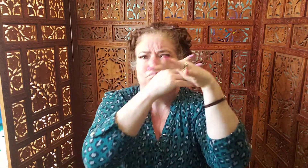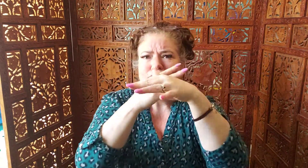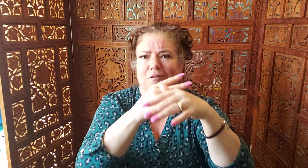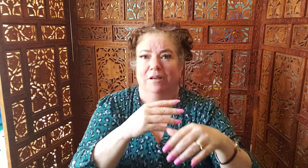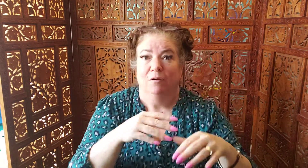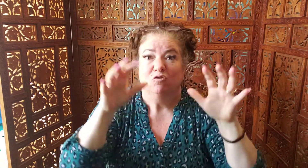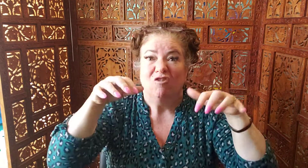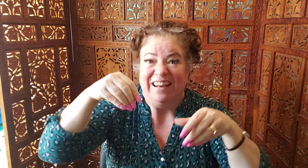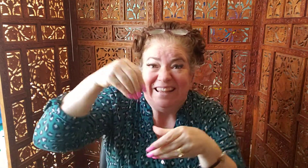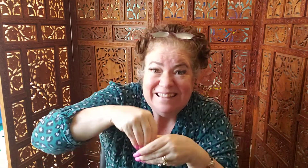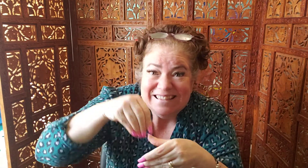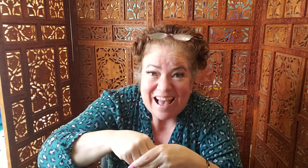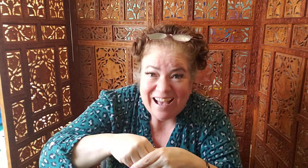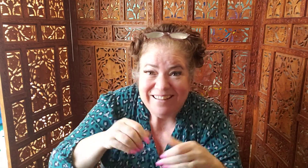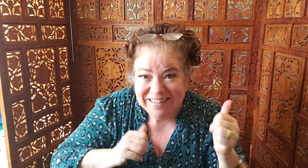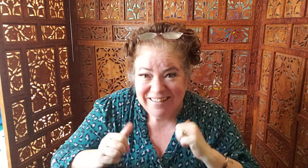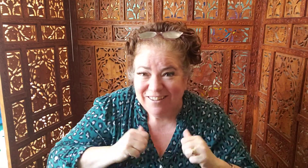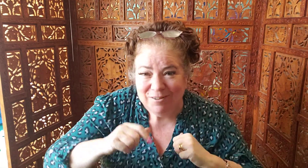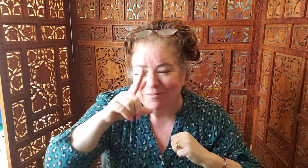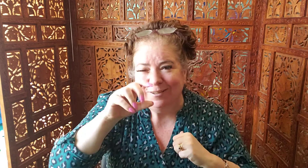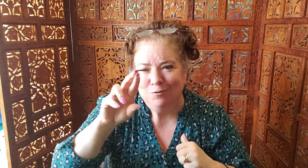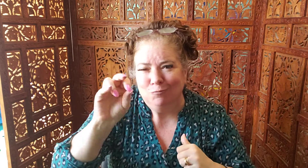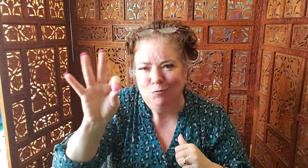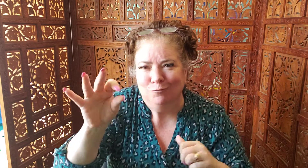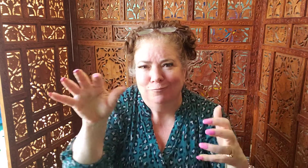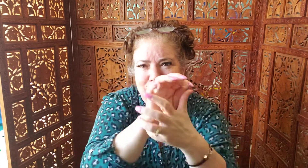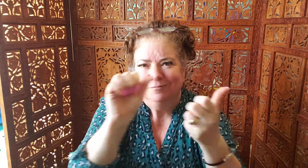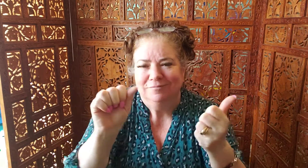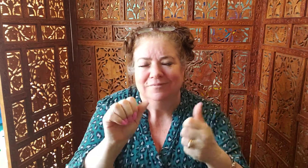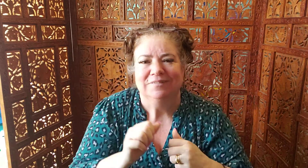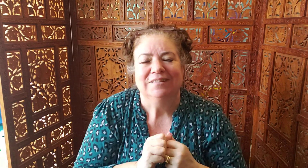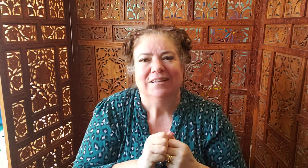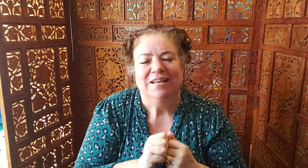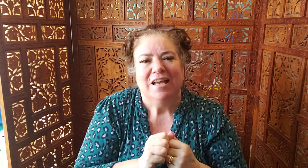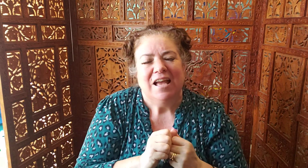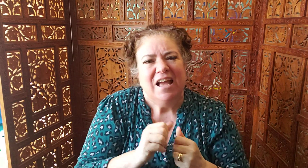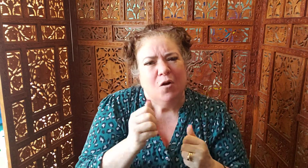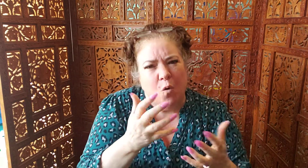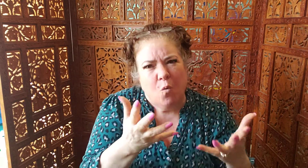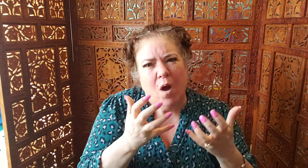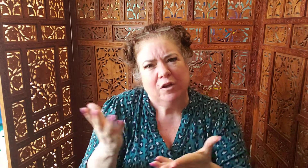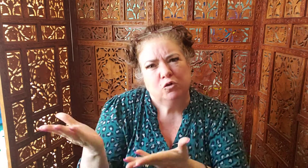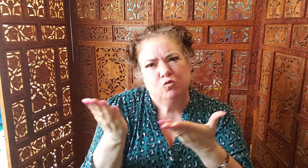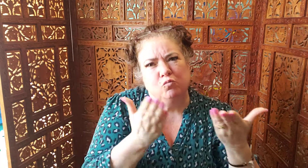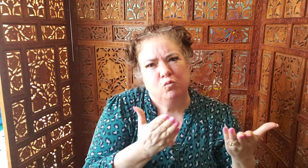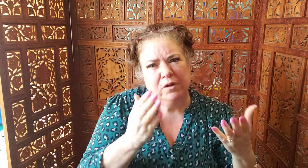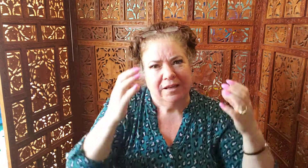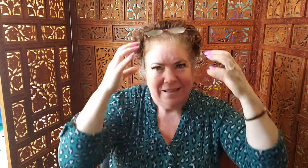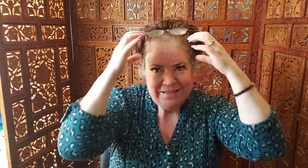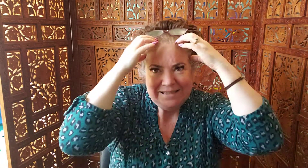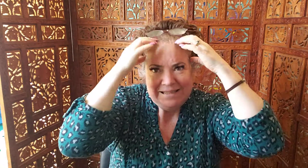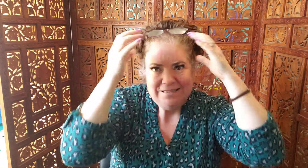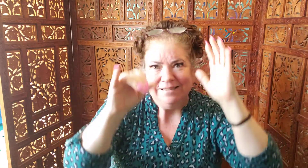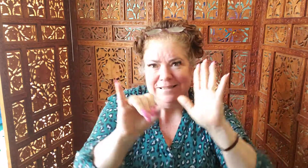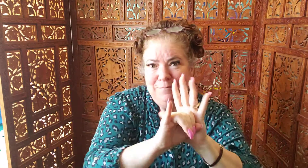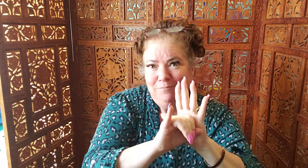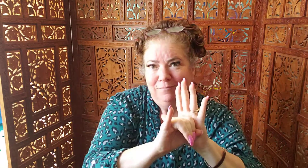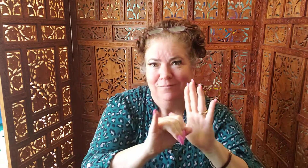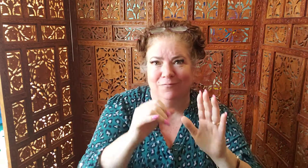York City wanted to bring Disney's wholesome image to the sleaziest playground they had. But Disney